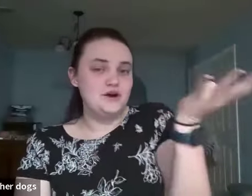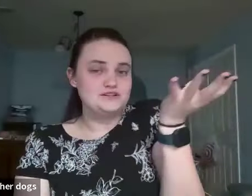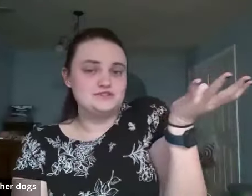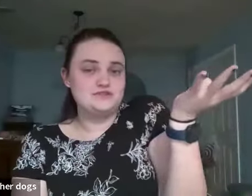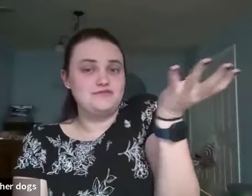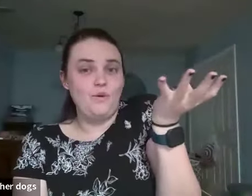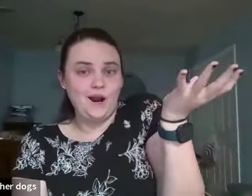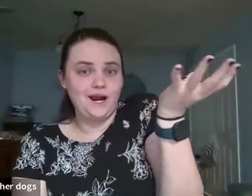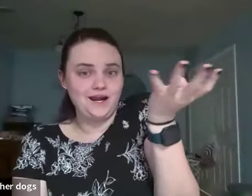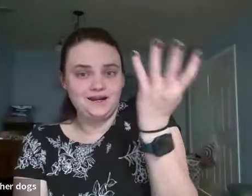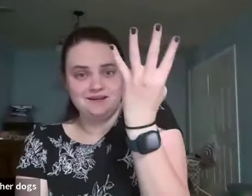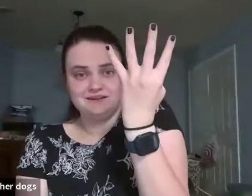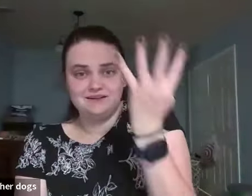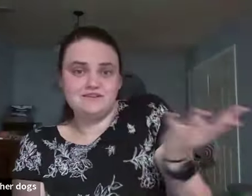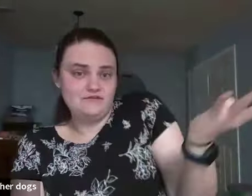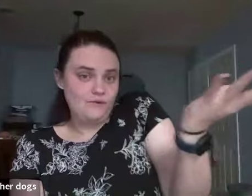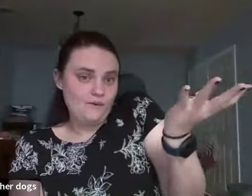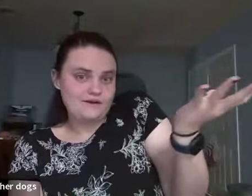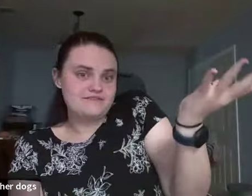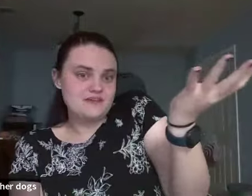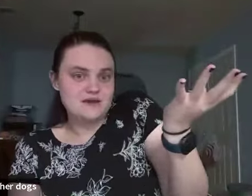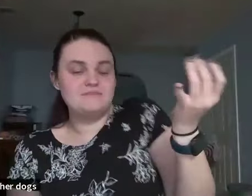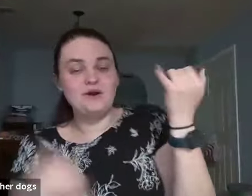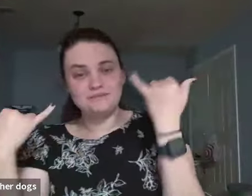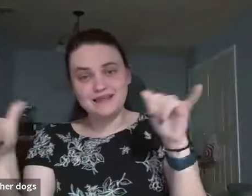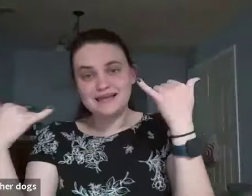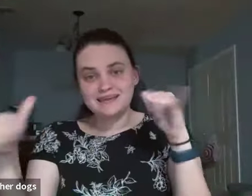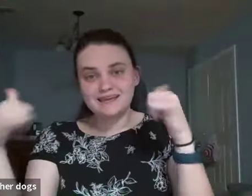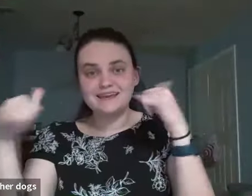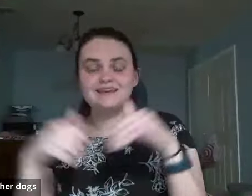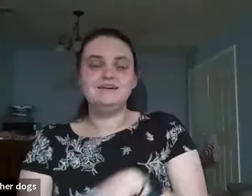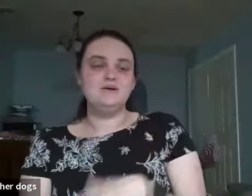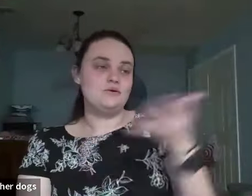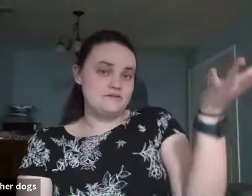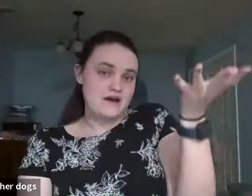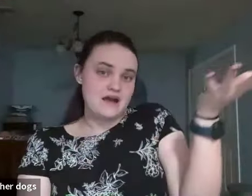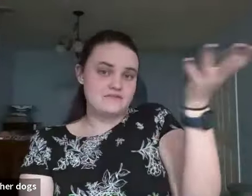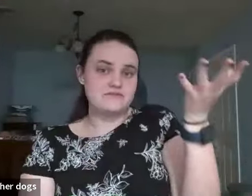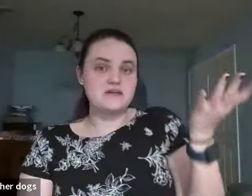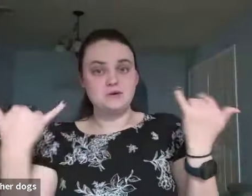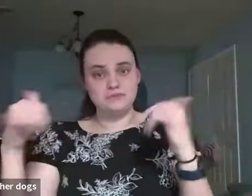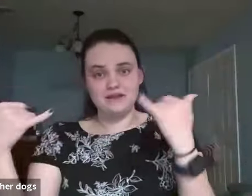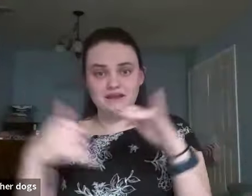can also do the four. The four of them are playing, or the five of them are